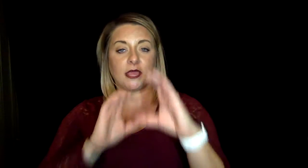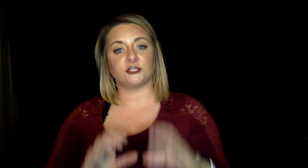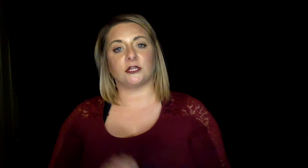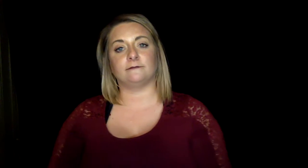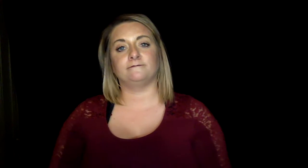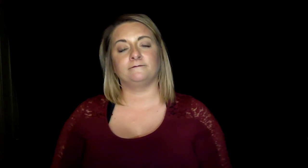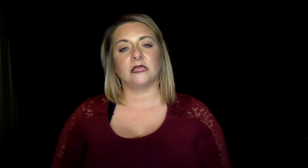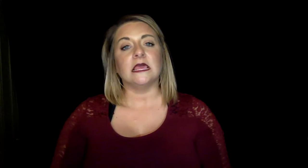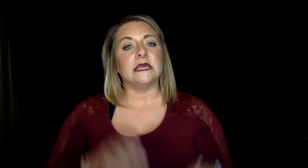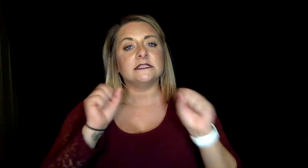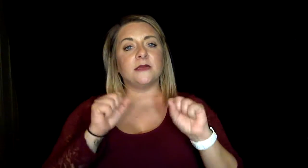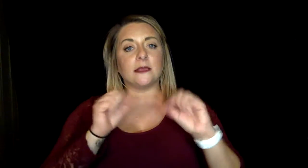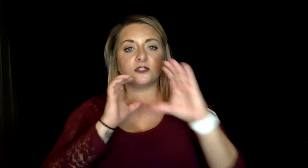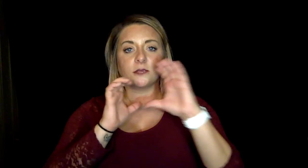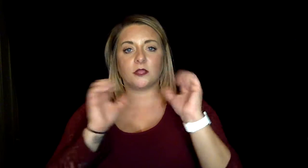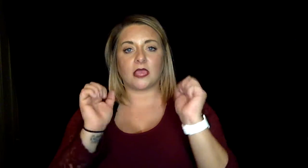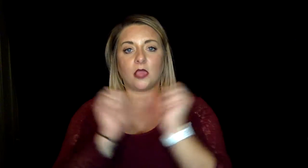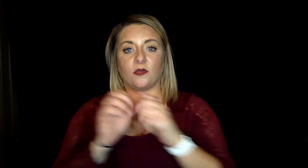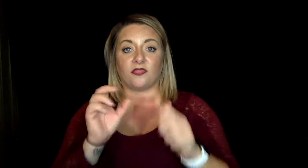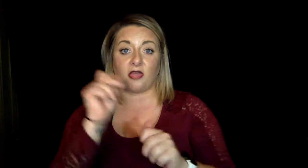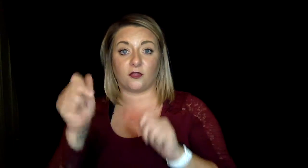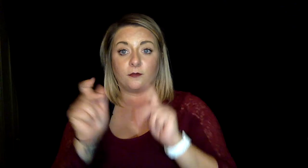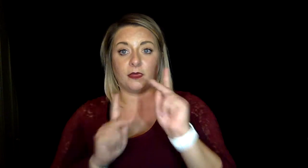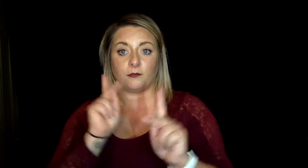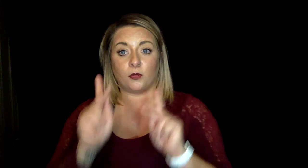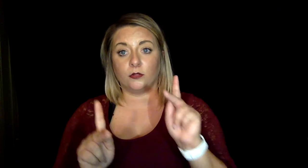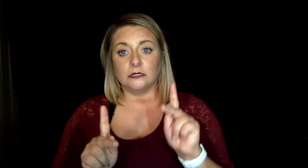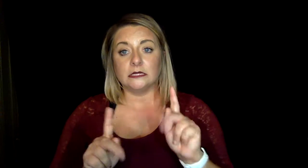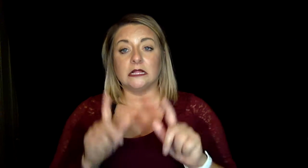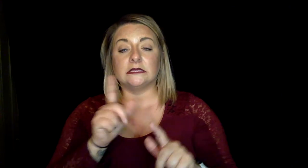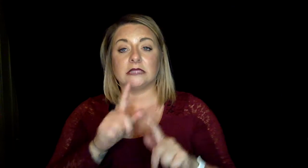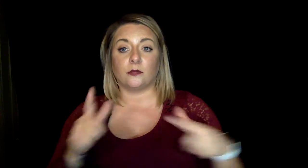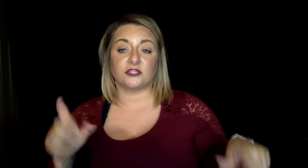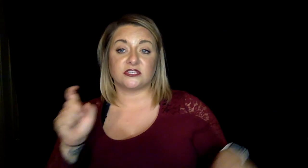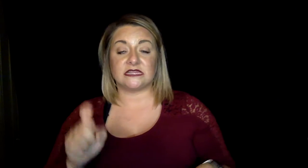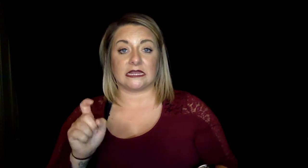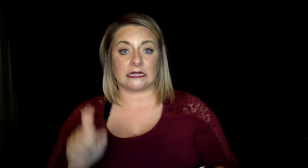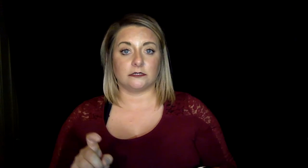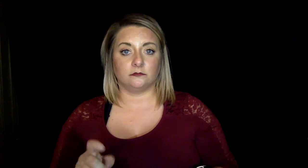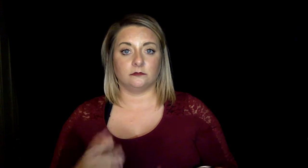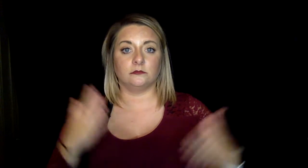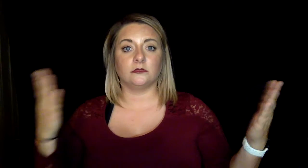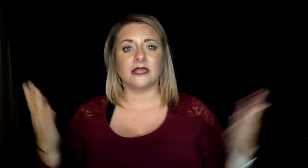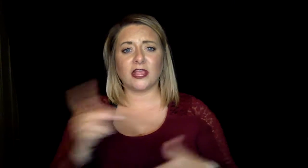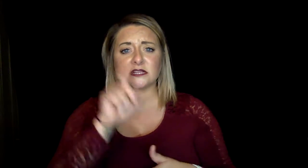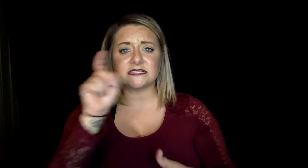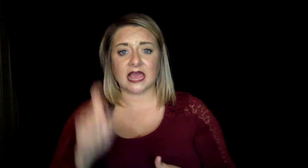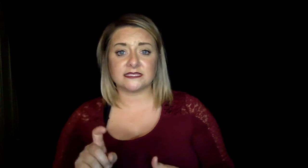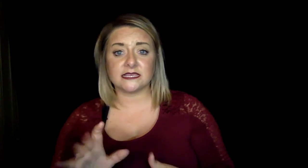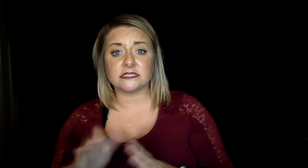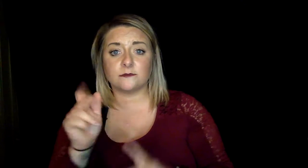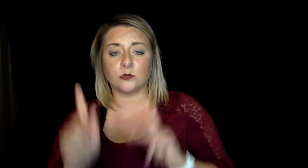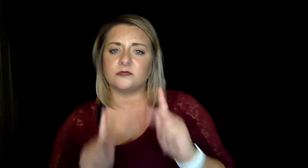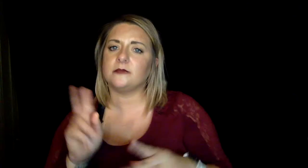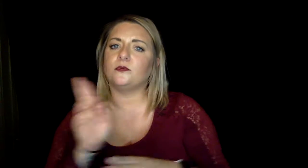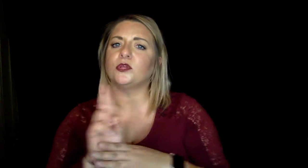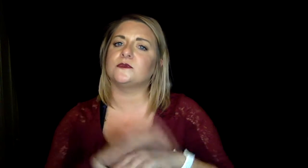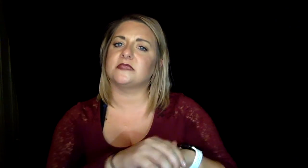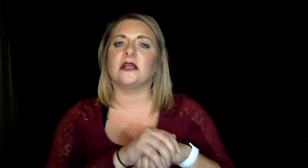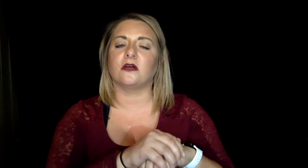communication. To be able to communicate with other people, language is needed. Here in Texas, most people use